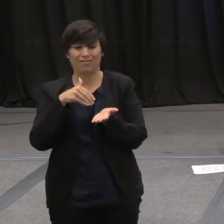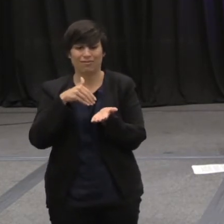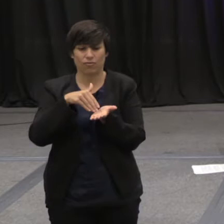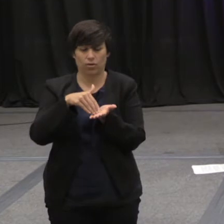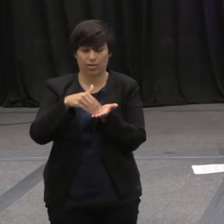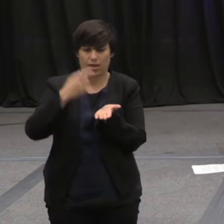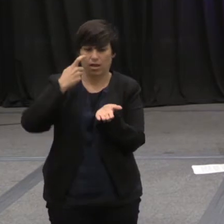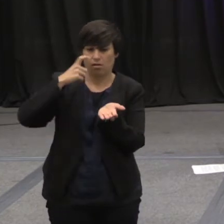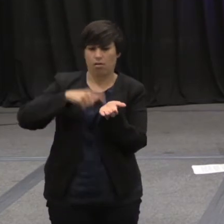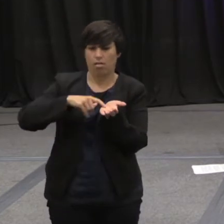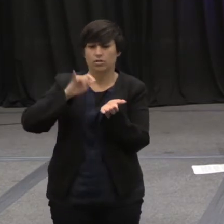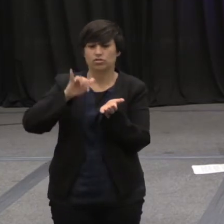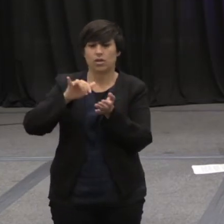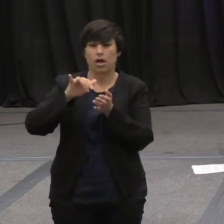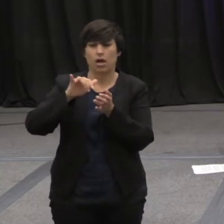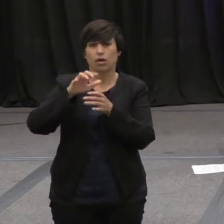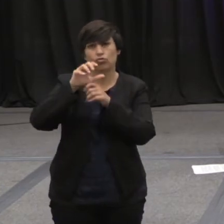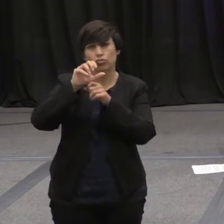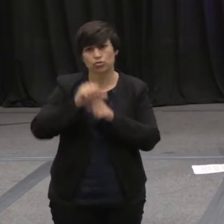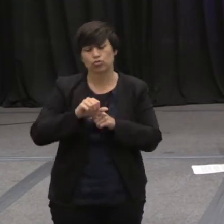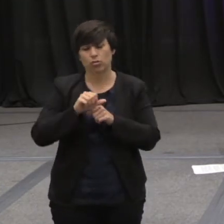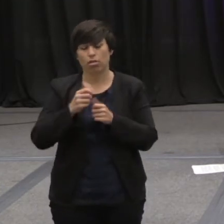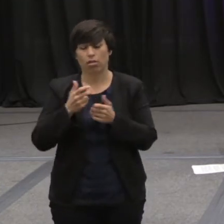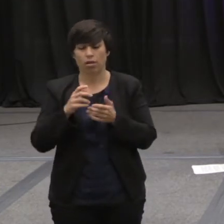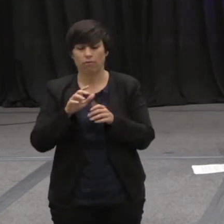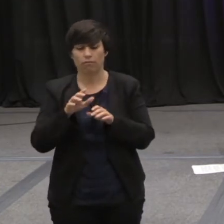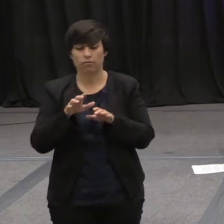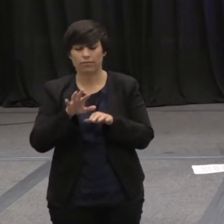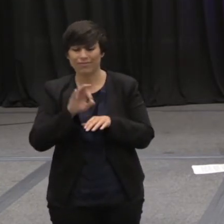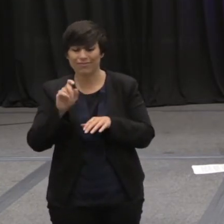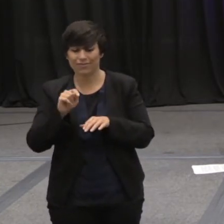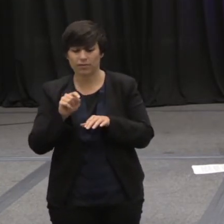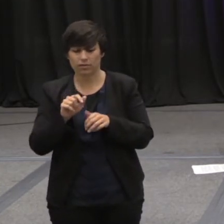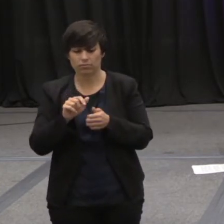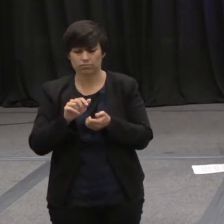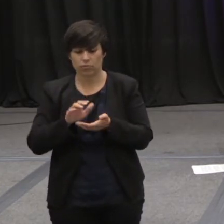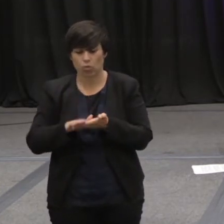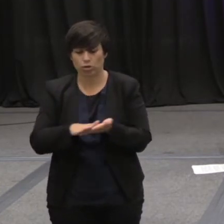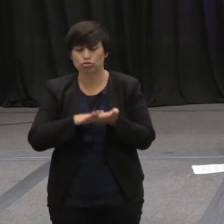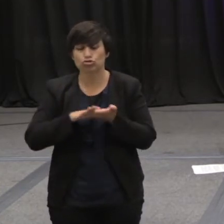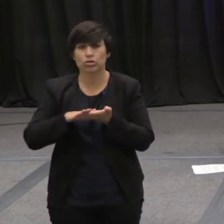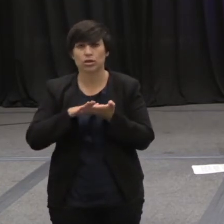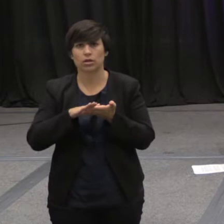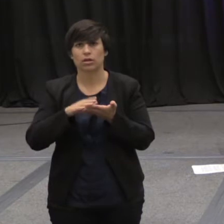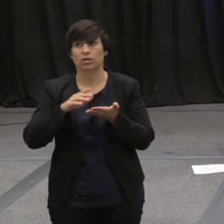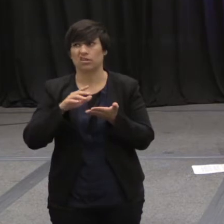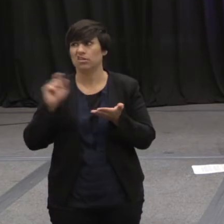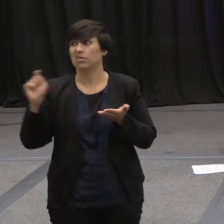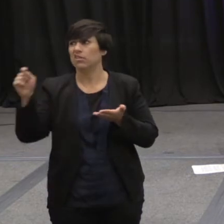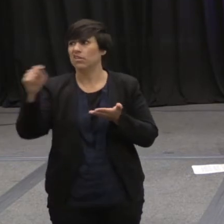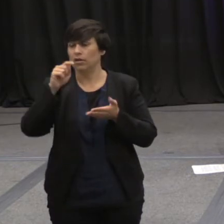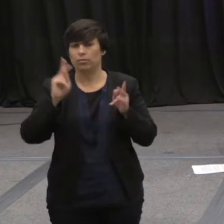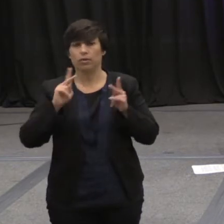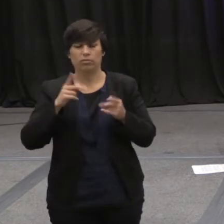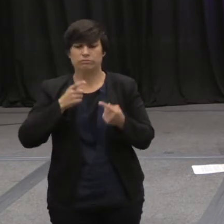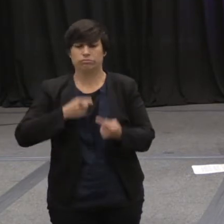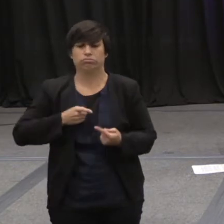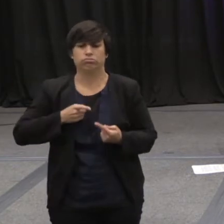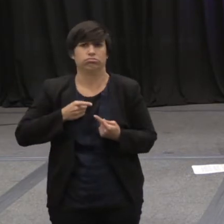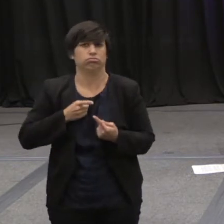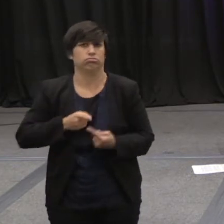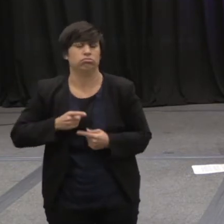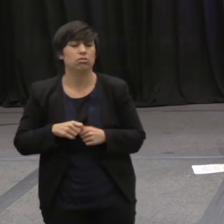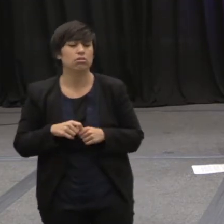washing, which is in the scripture. It's really, really hard for people. It's really hard,